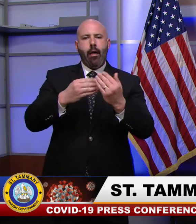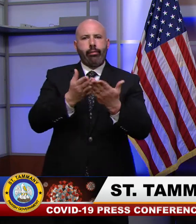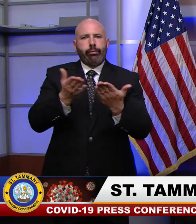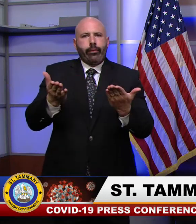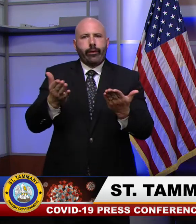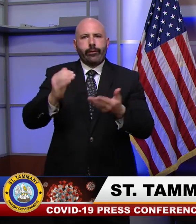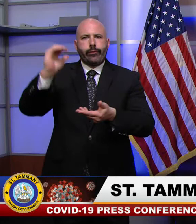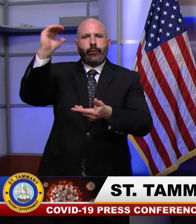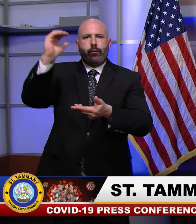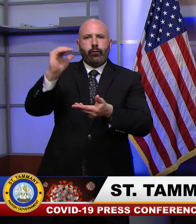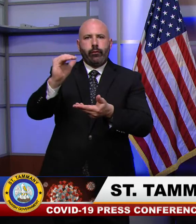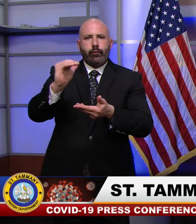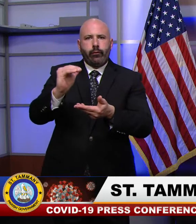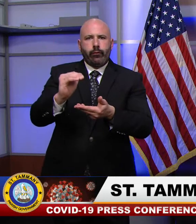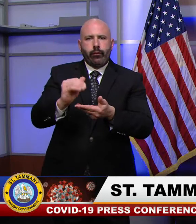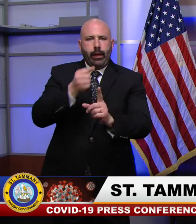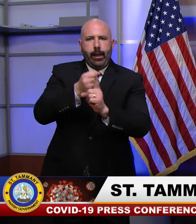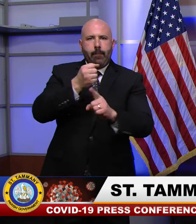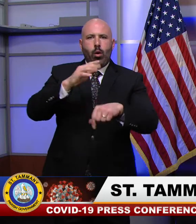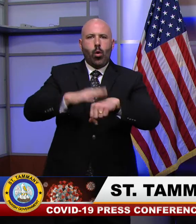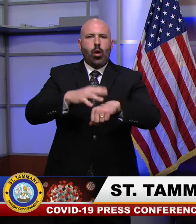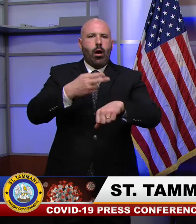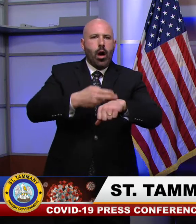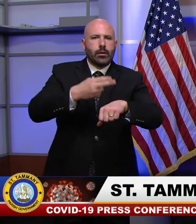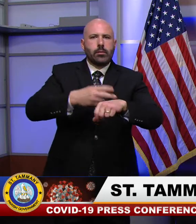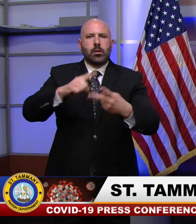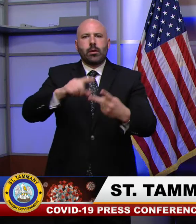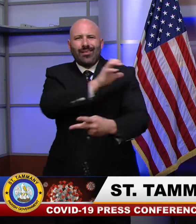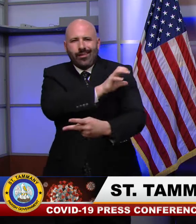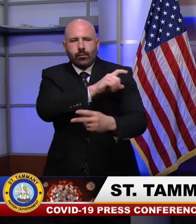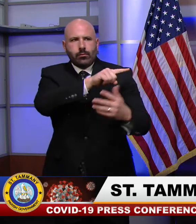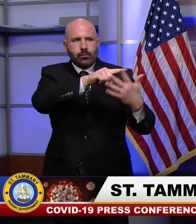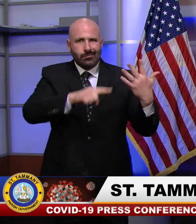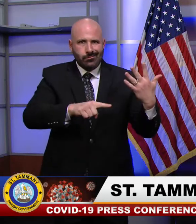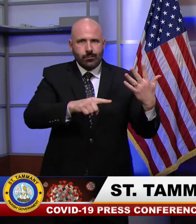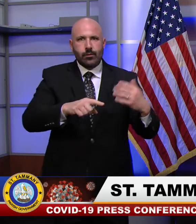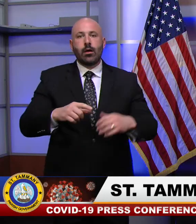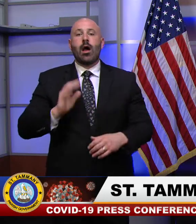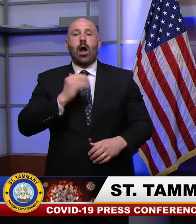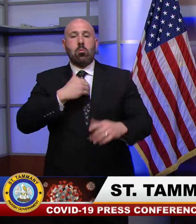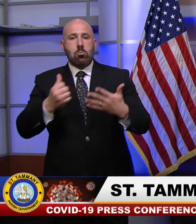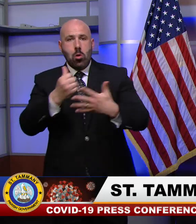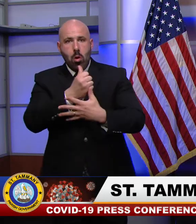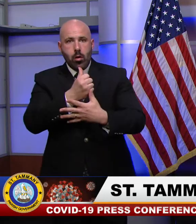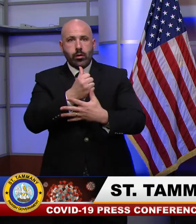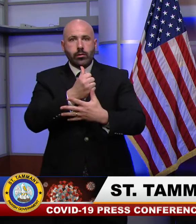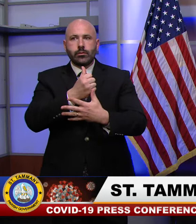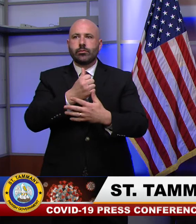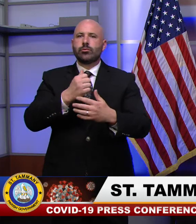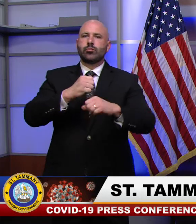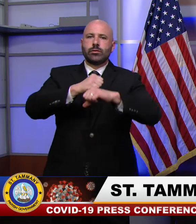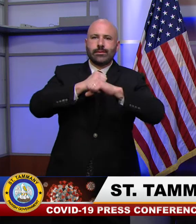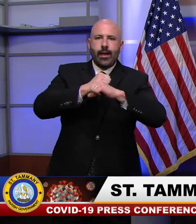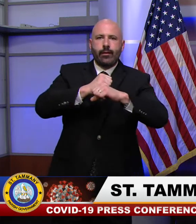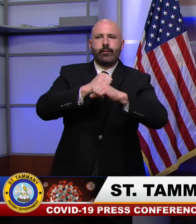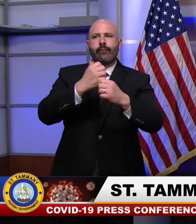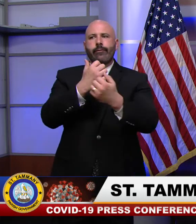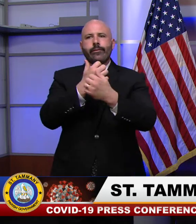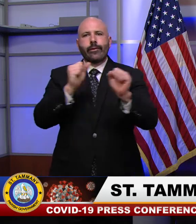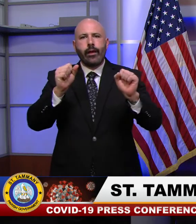the same. Our priority continues to be the health, safety, and welfare of you, our